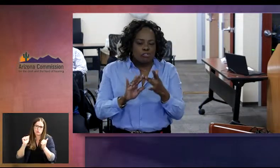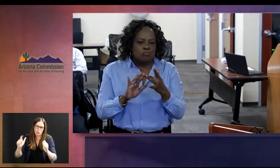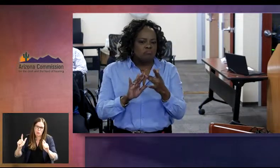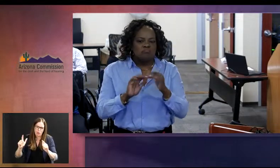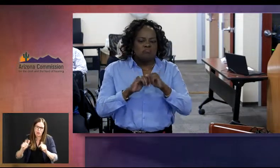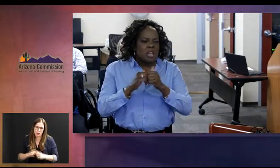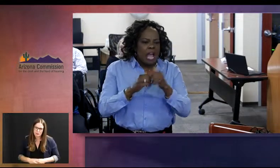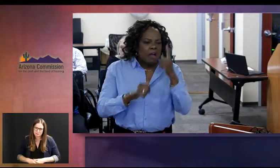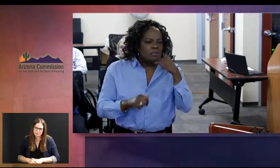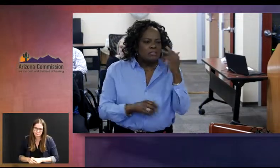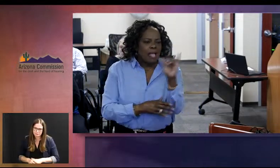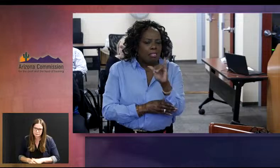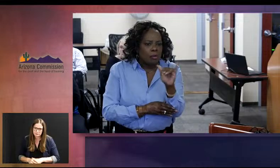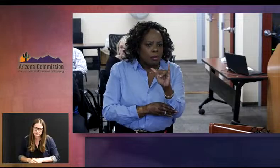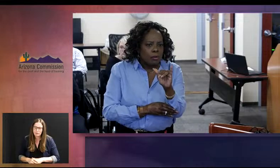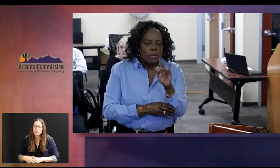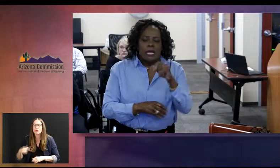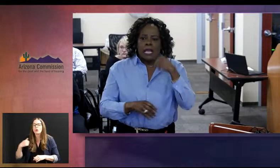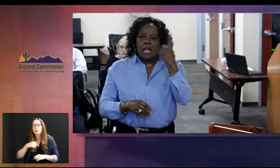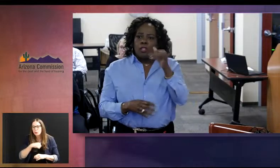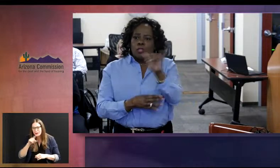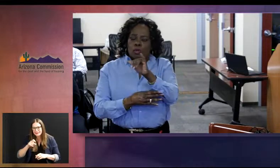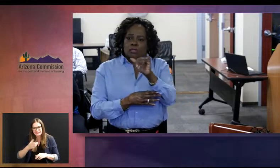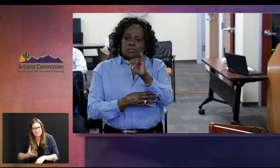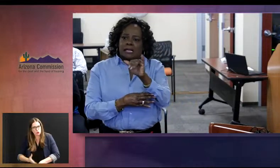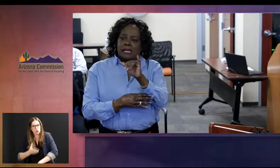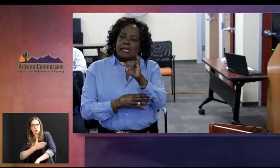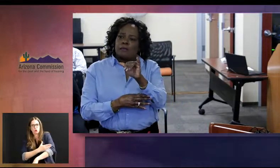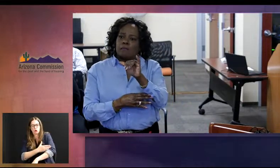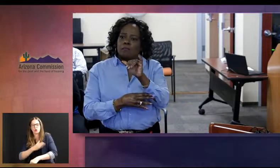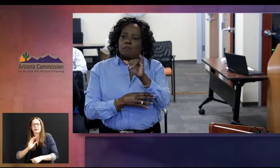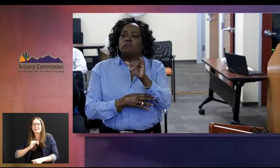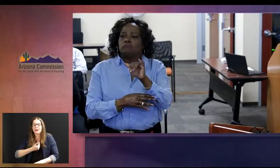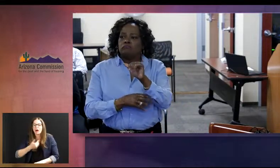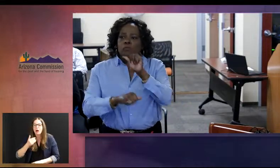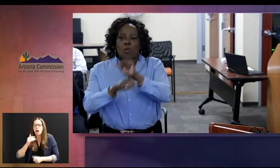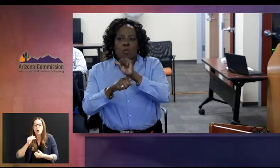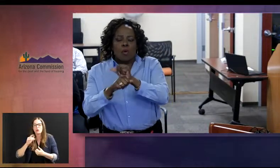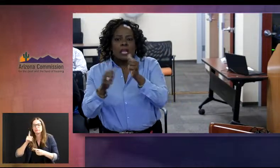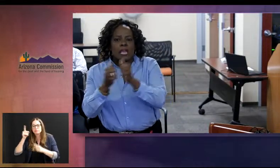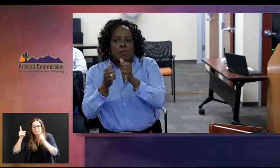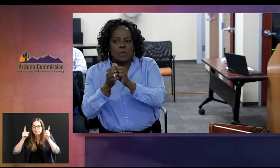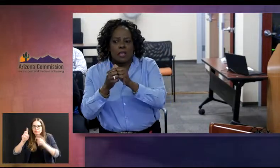Increase rural community outreach, and what that may look like